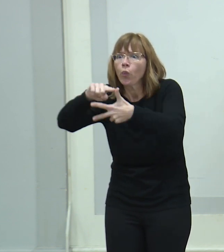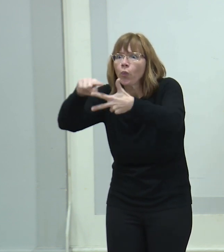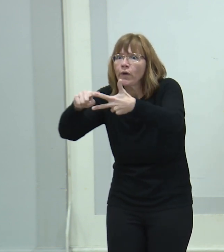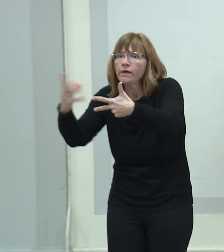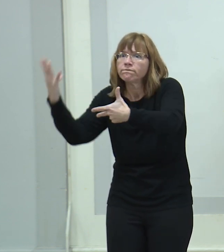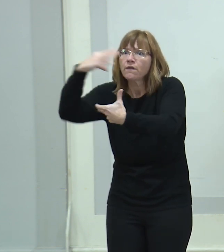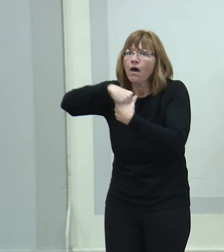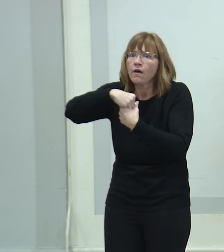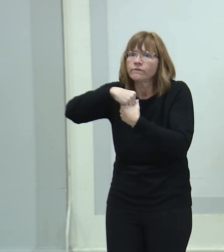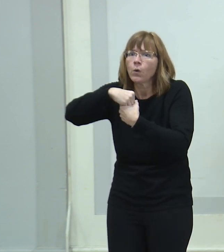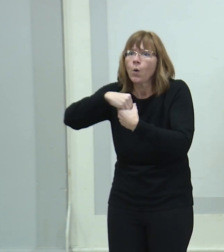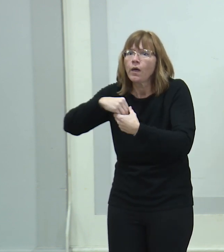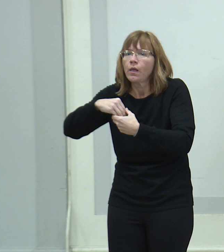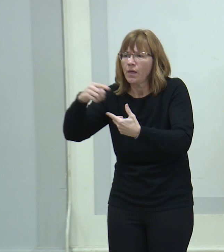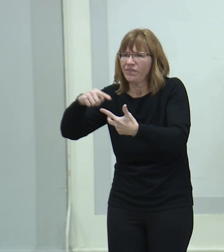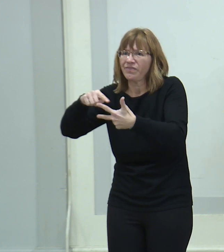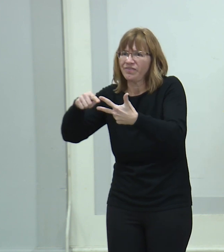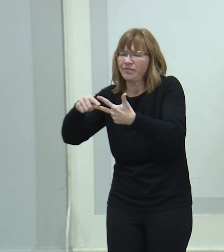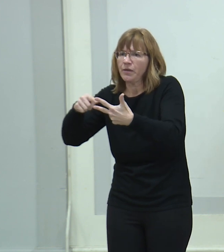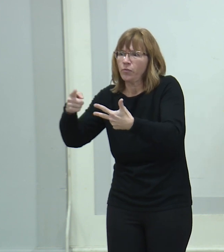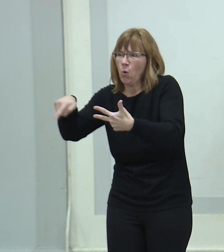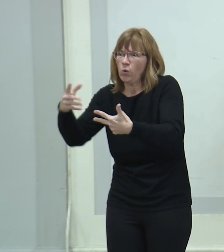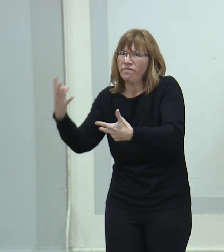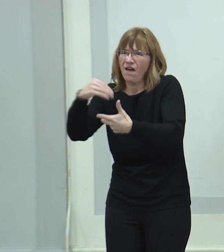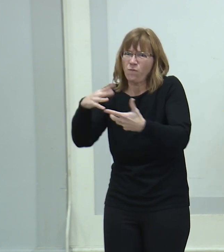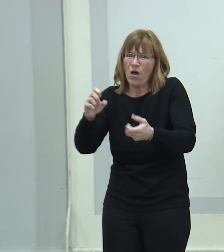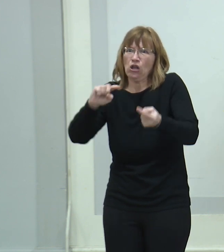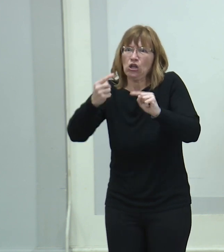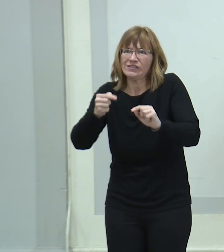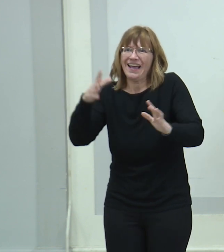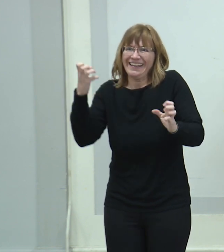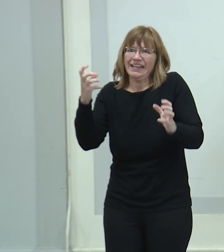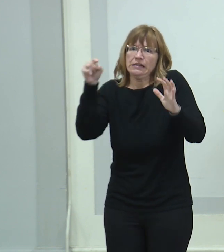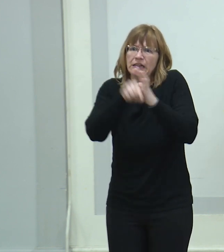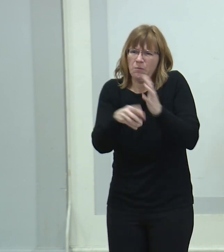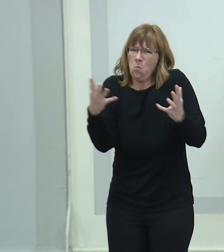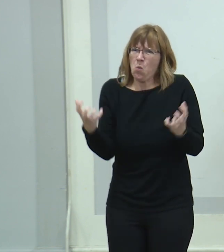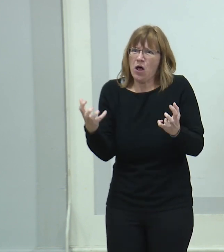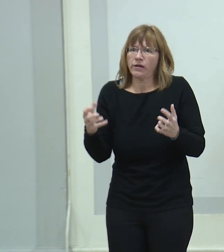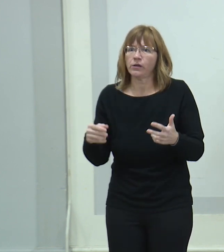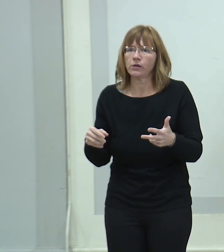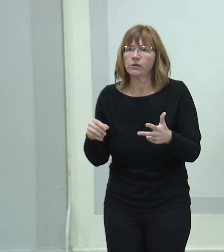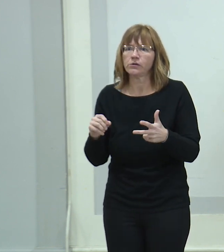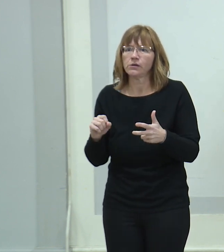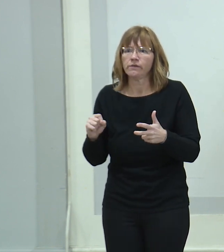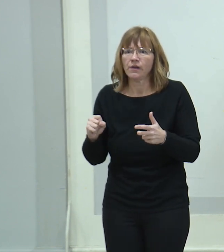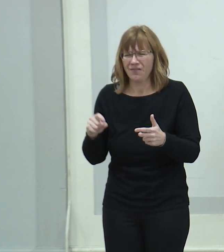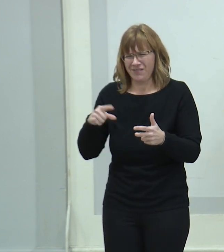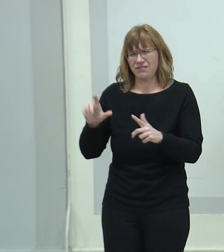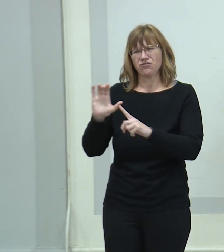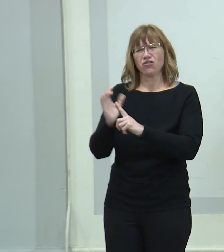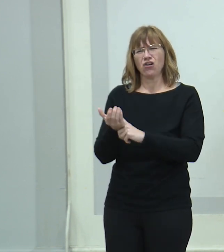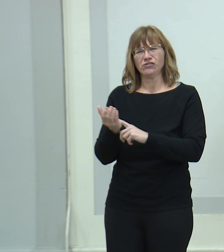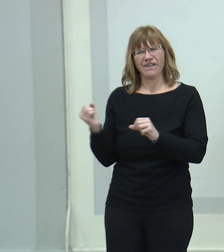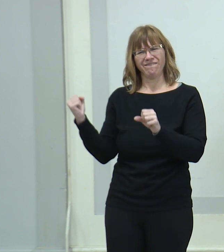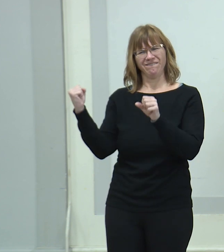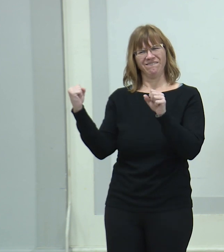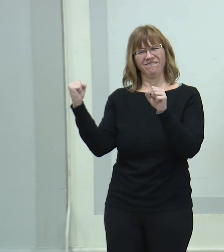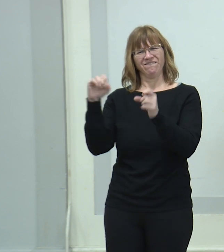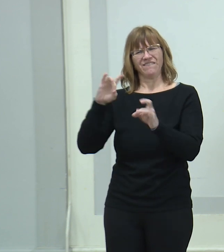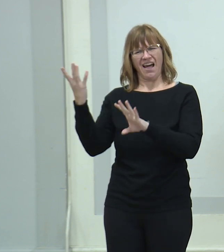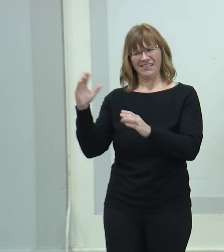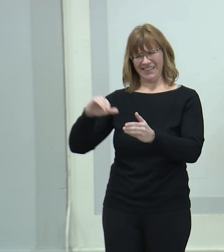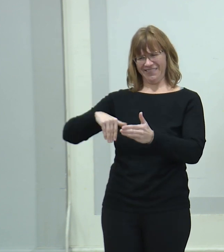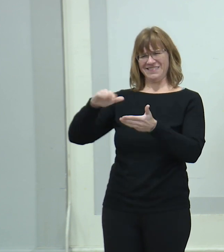kill them. All of these incidents speak to the perpetuating culture of violence in our city, to include the easy access of guns